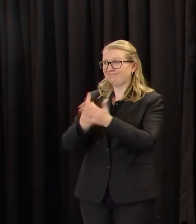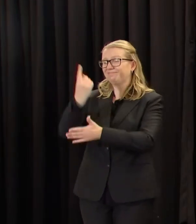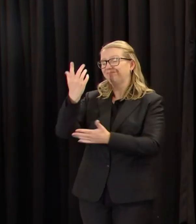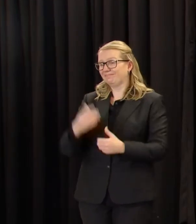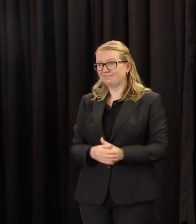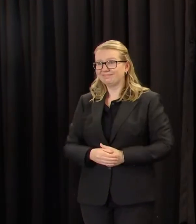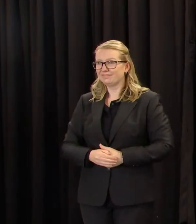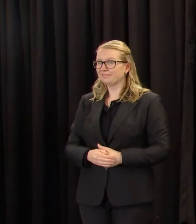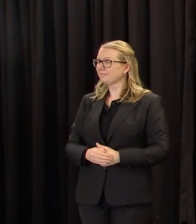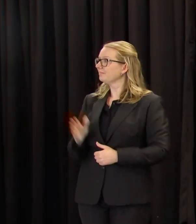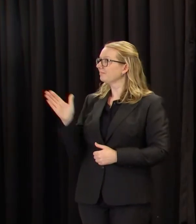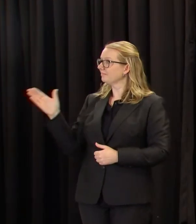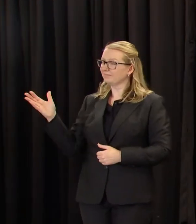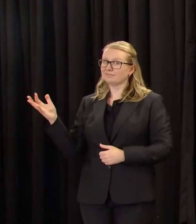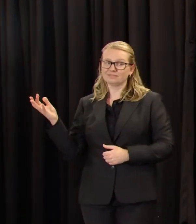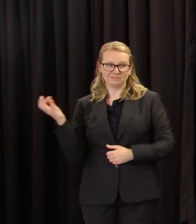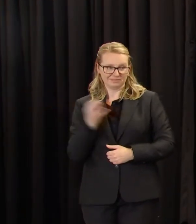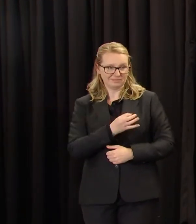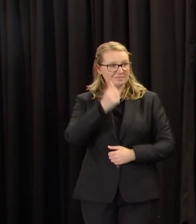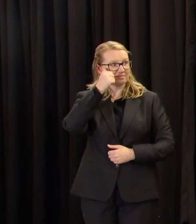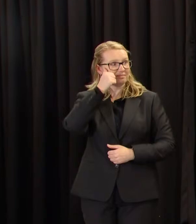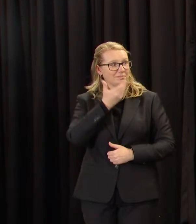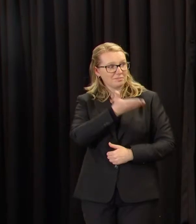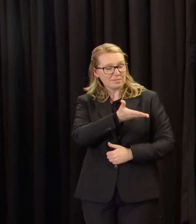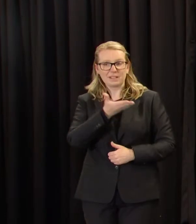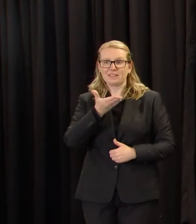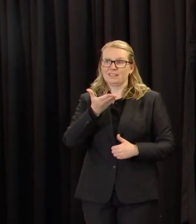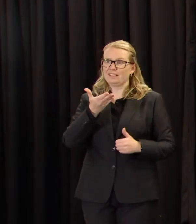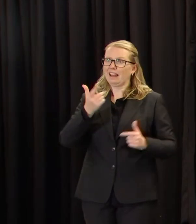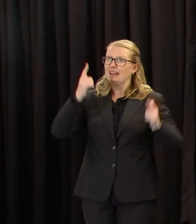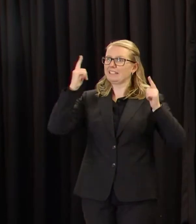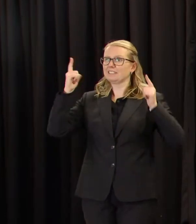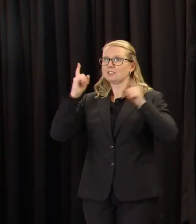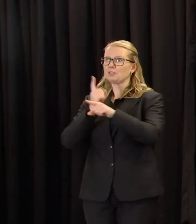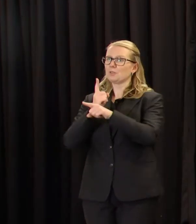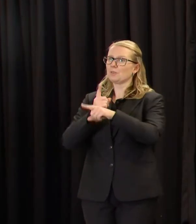Directly to the community today with the leaders here. Will we be able to hear from the Chief